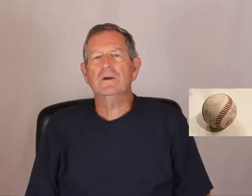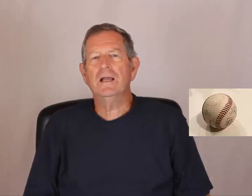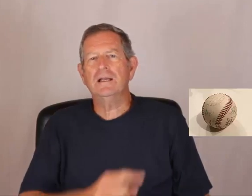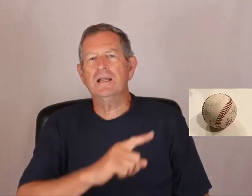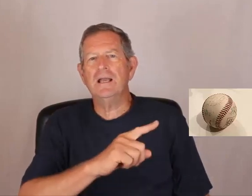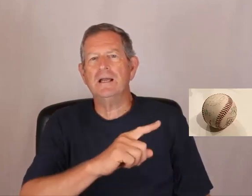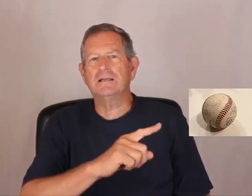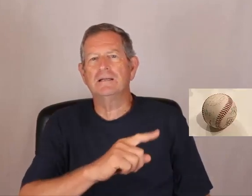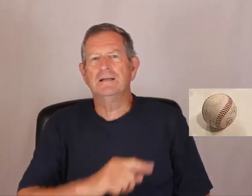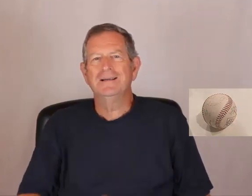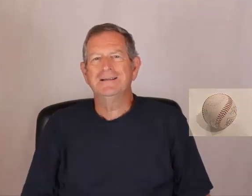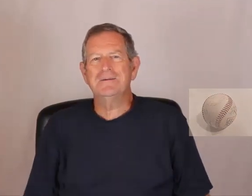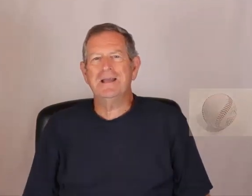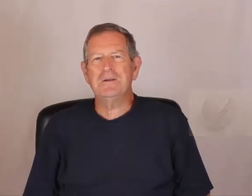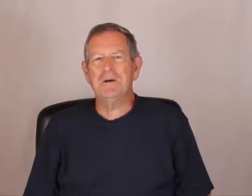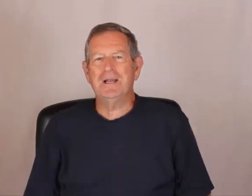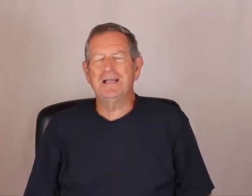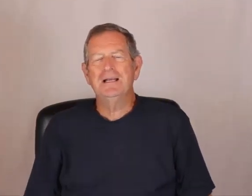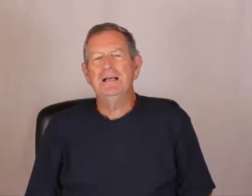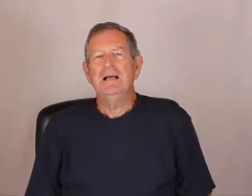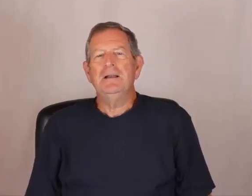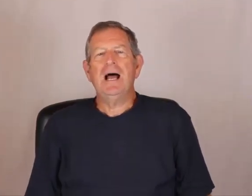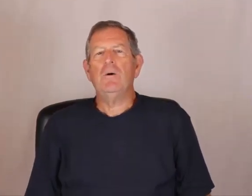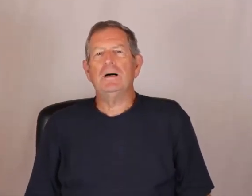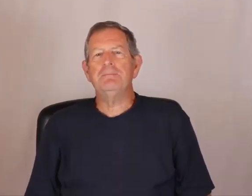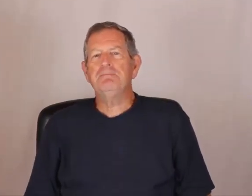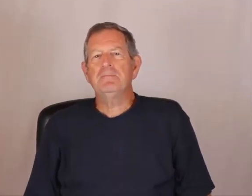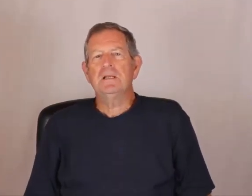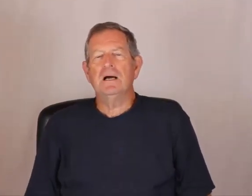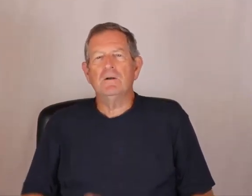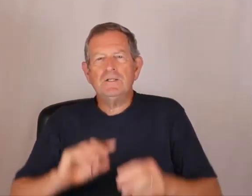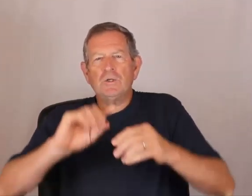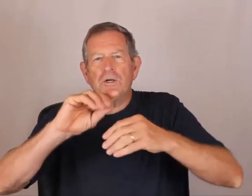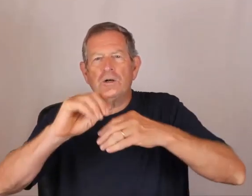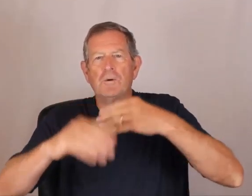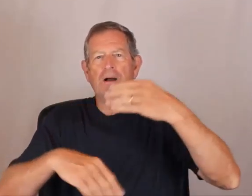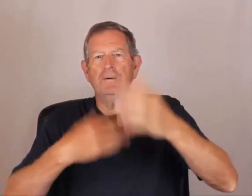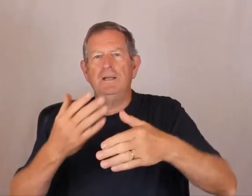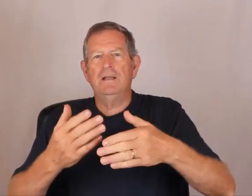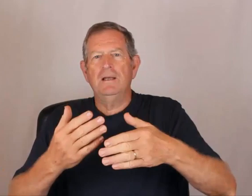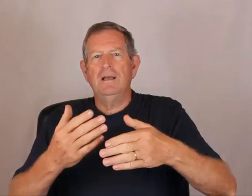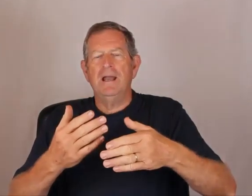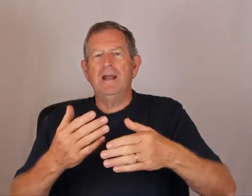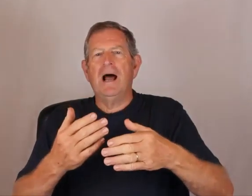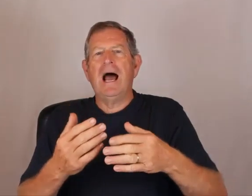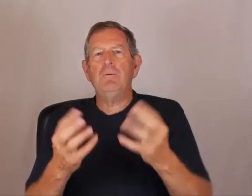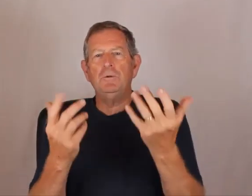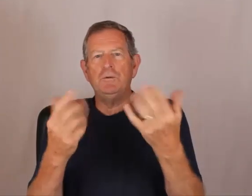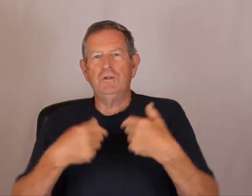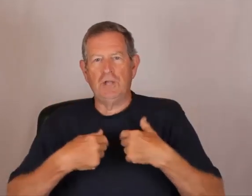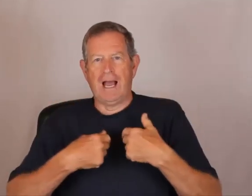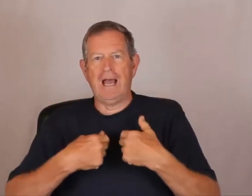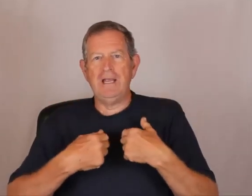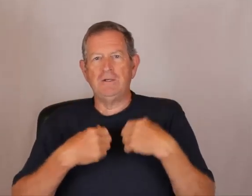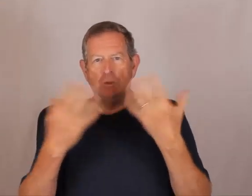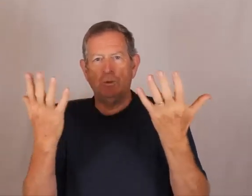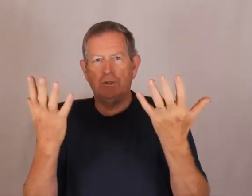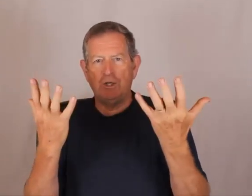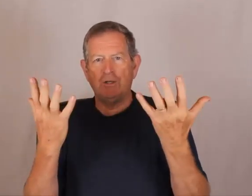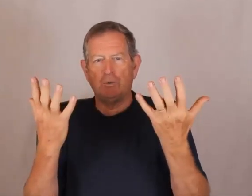Right, it. Okay, good. Now, let's turn it around, and I will do the gesture with